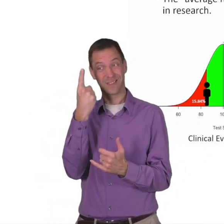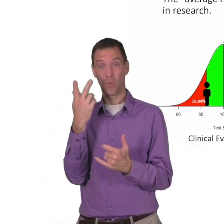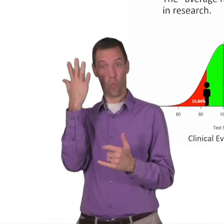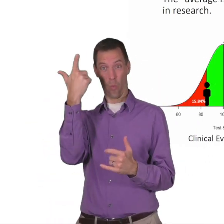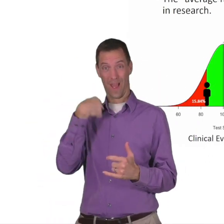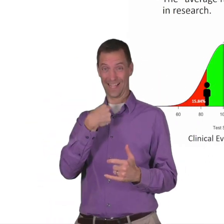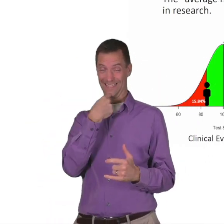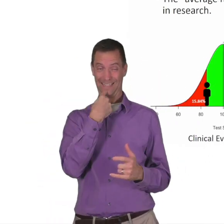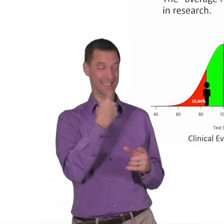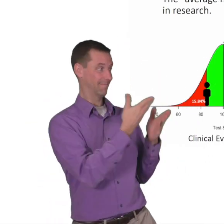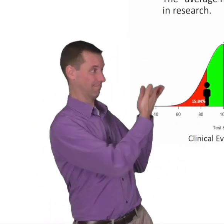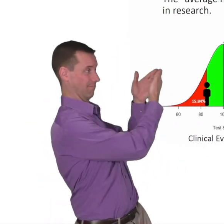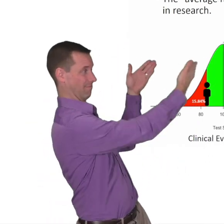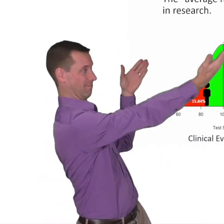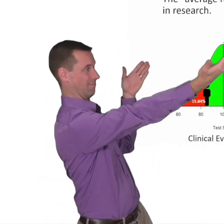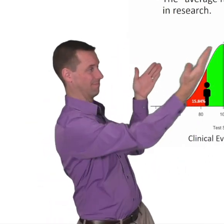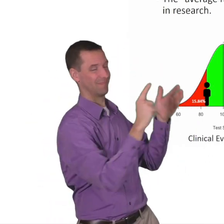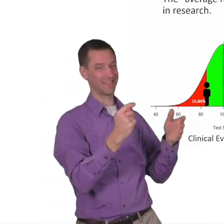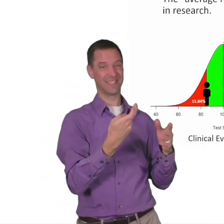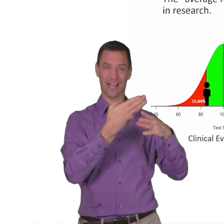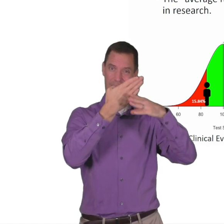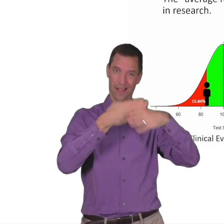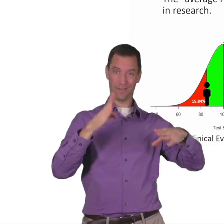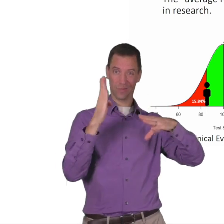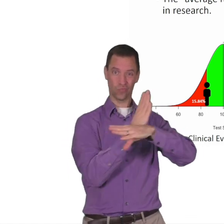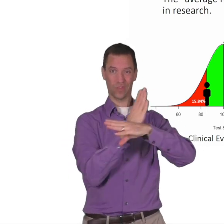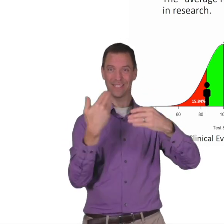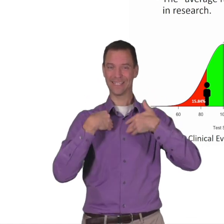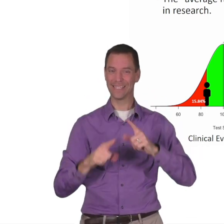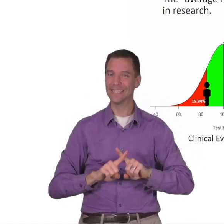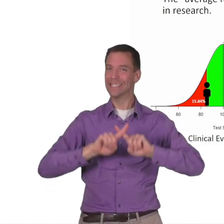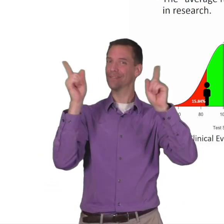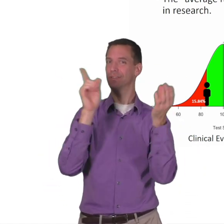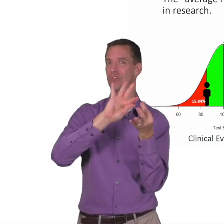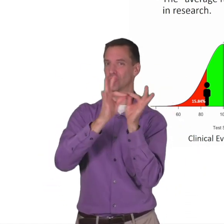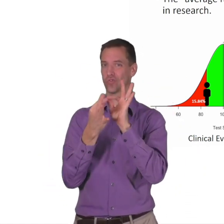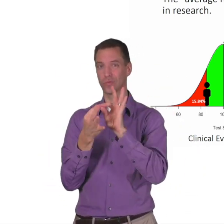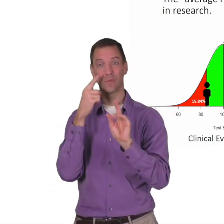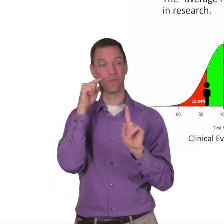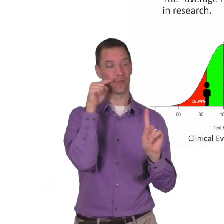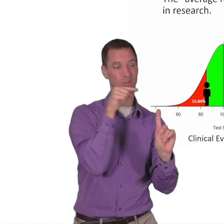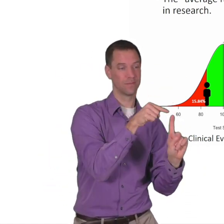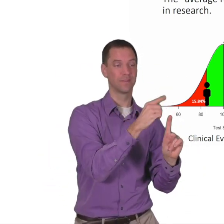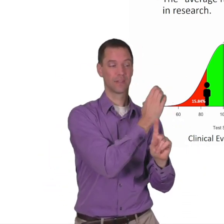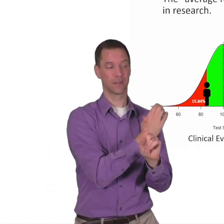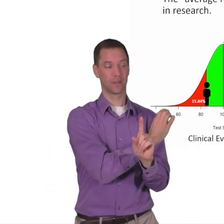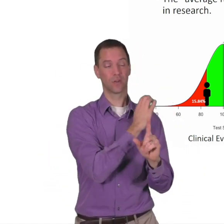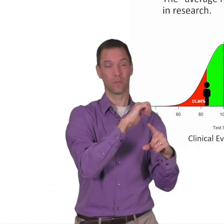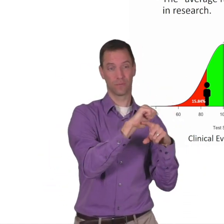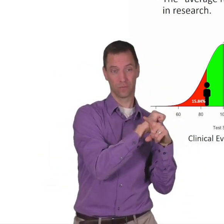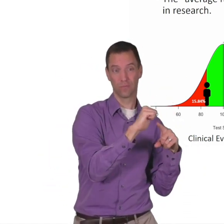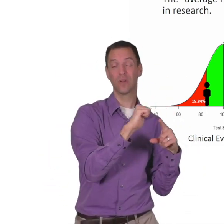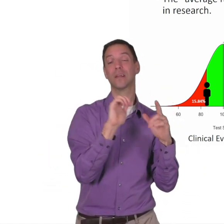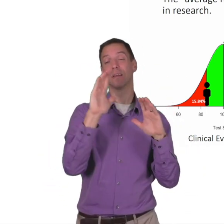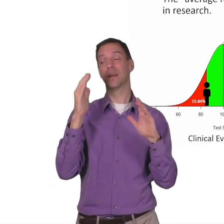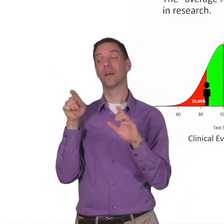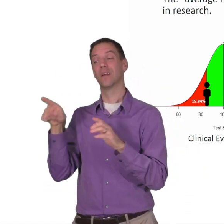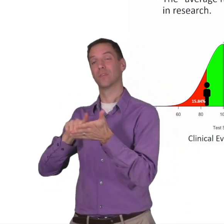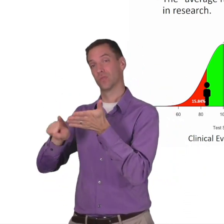So I hope now you understand why I say that the average range has a different meaning in clinical practice than